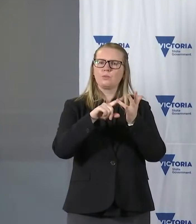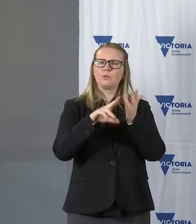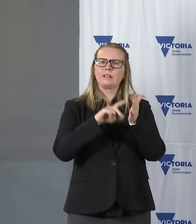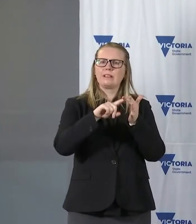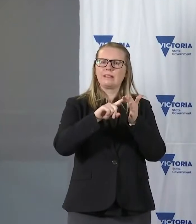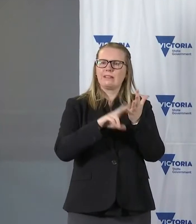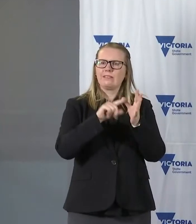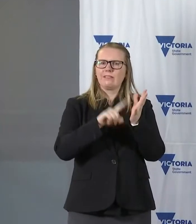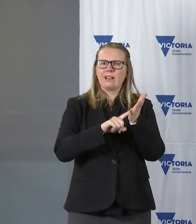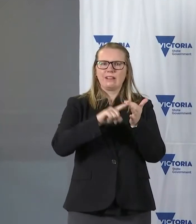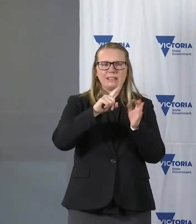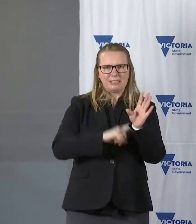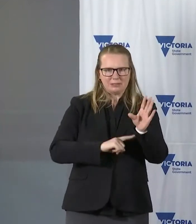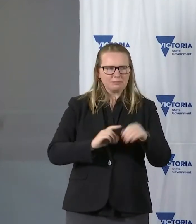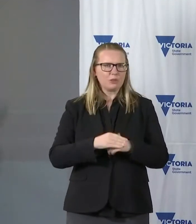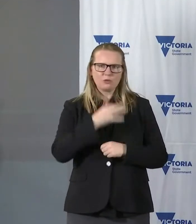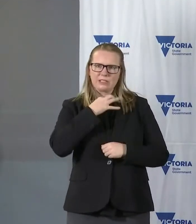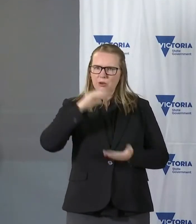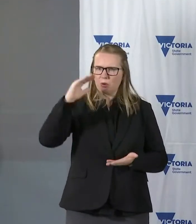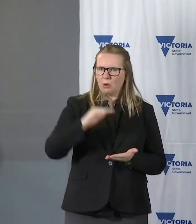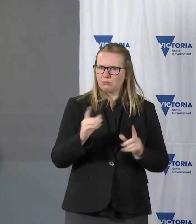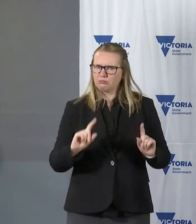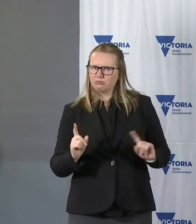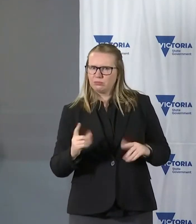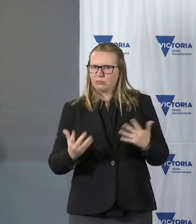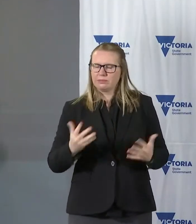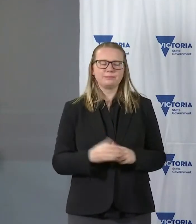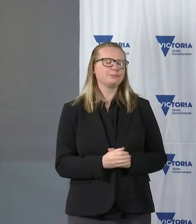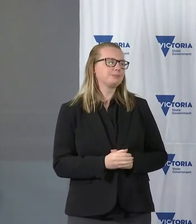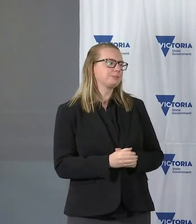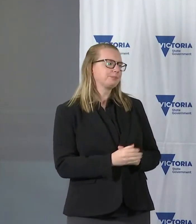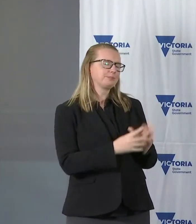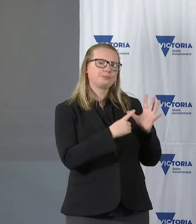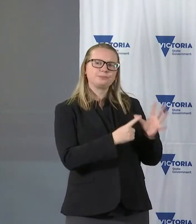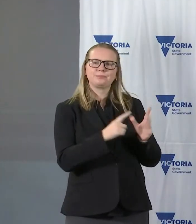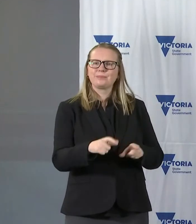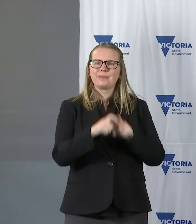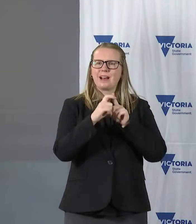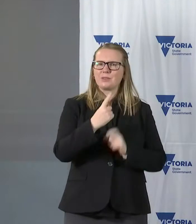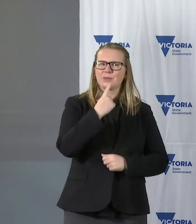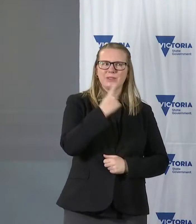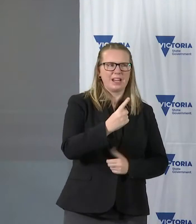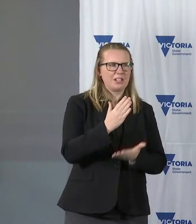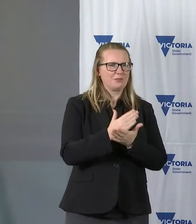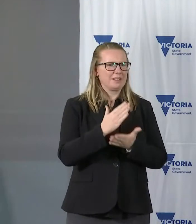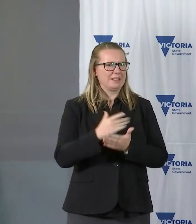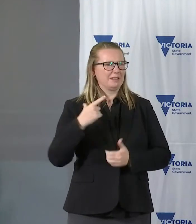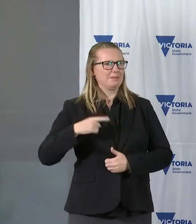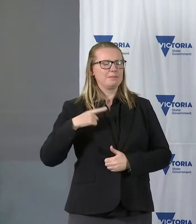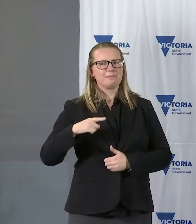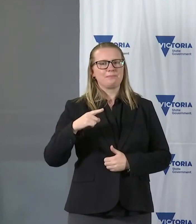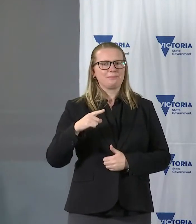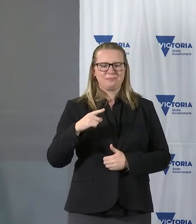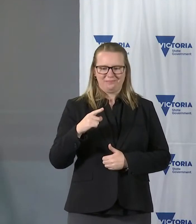testing order? Well, it's hard to say, Simon. It's literally in the last hour before we came to this